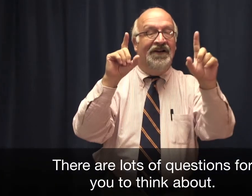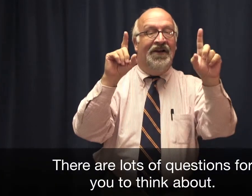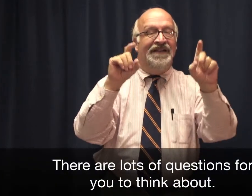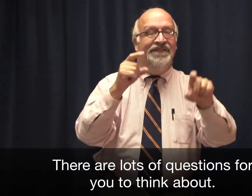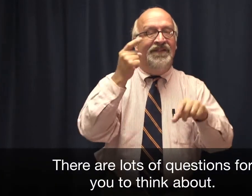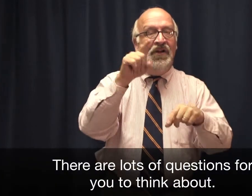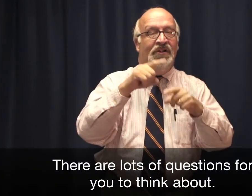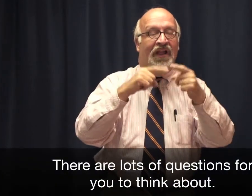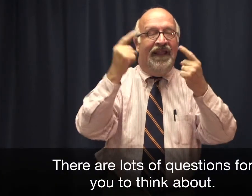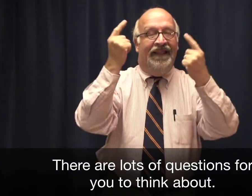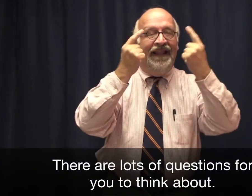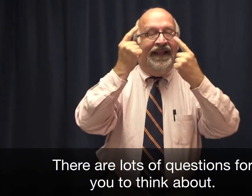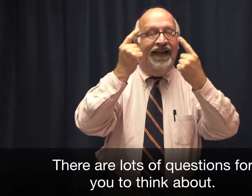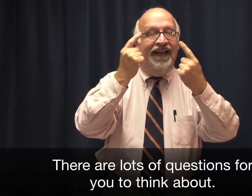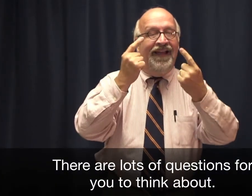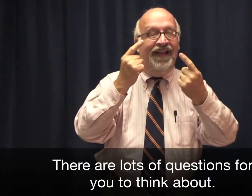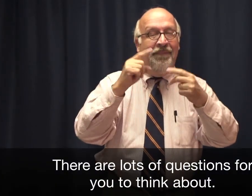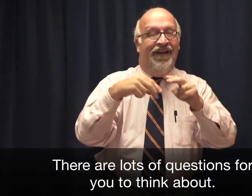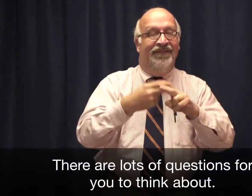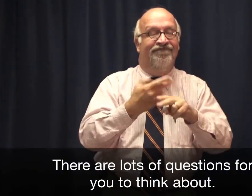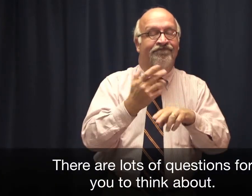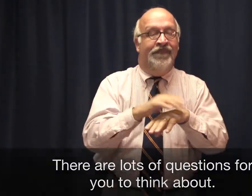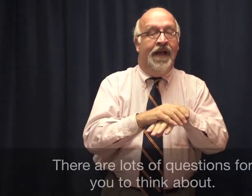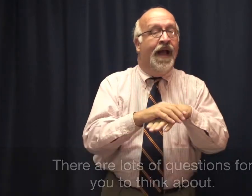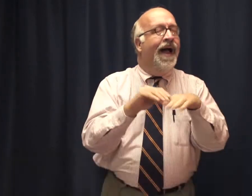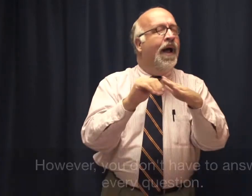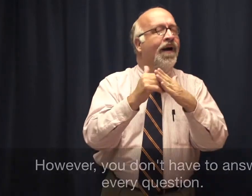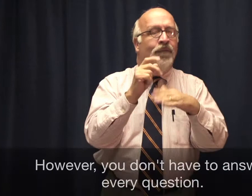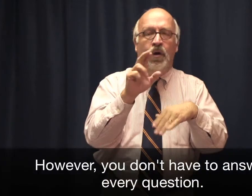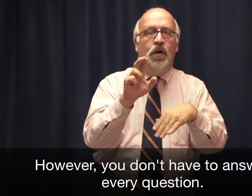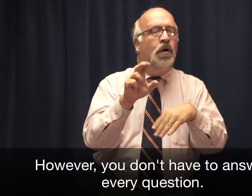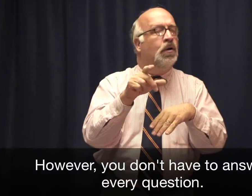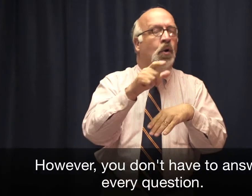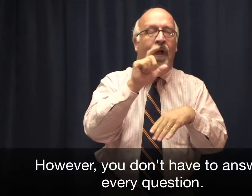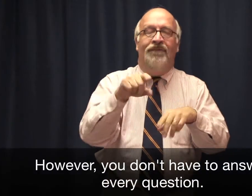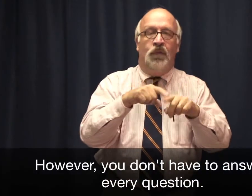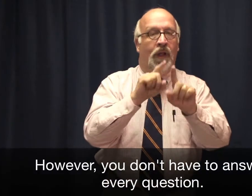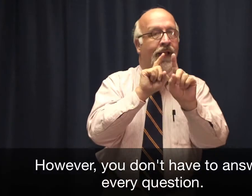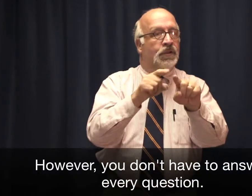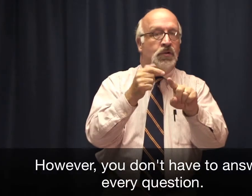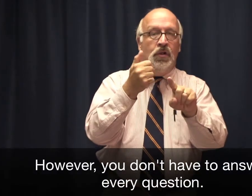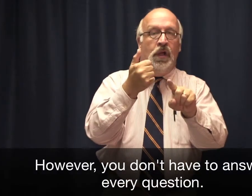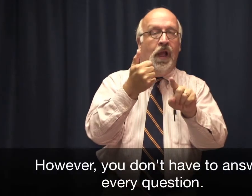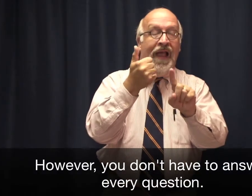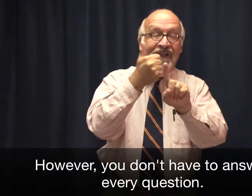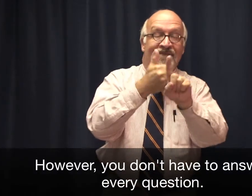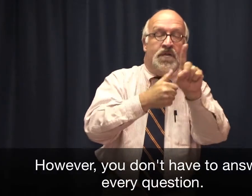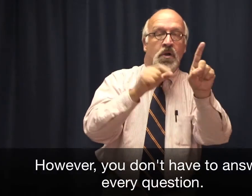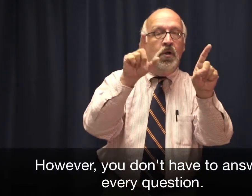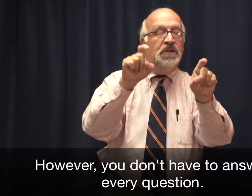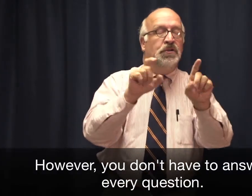of questions for you to think about. However, you need not answer every question.